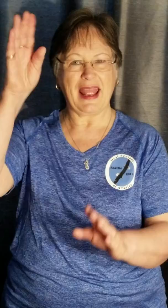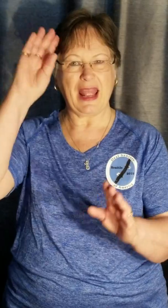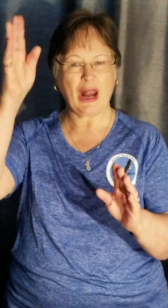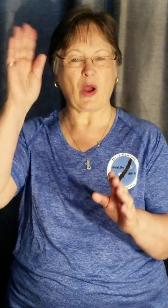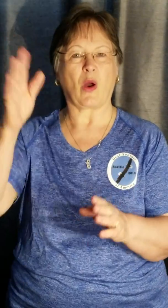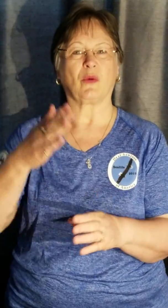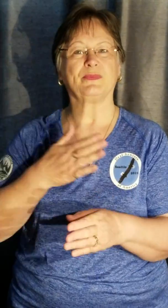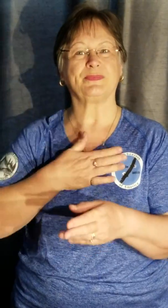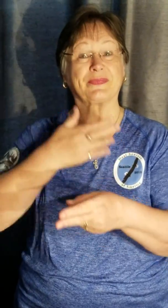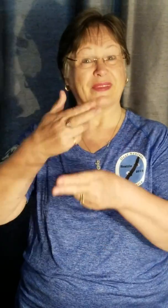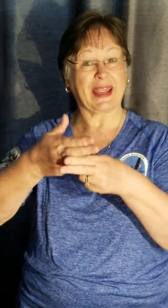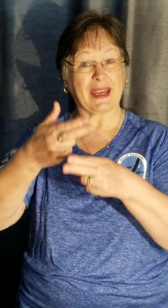Oh